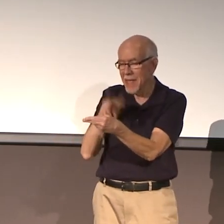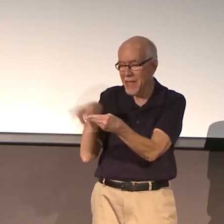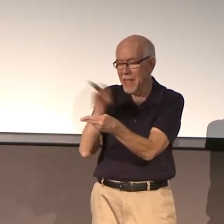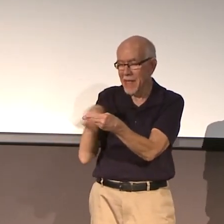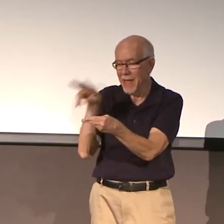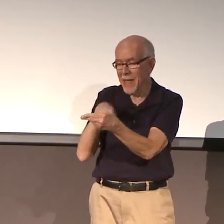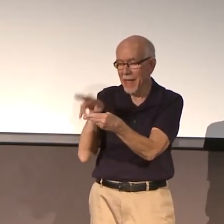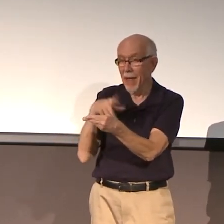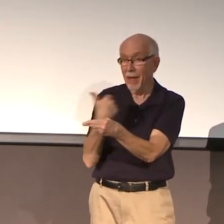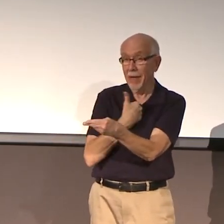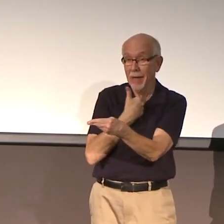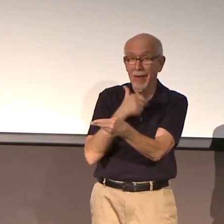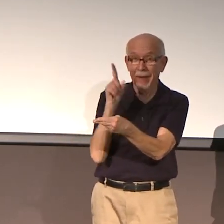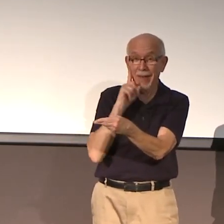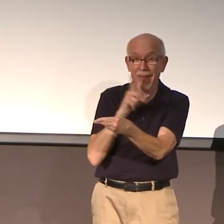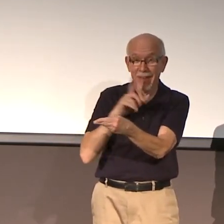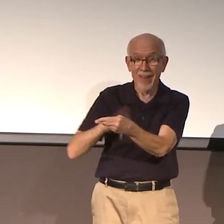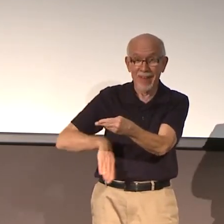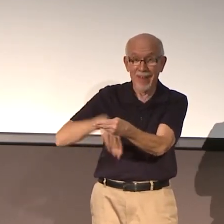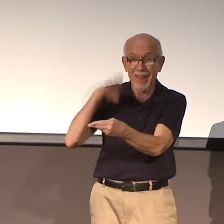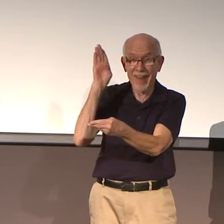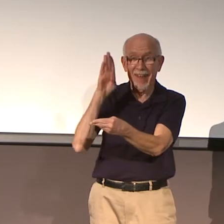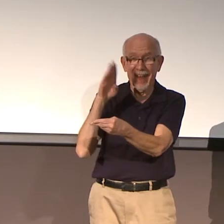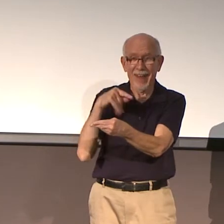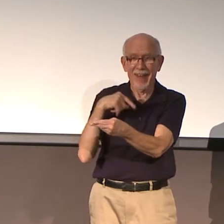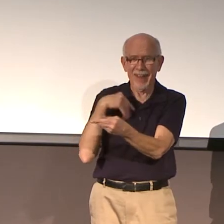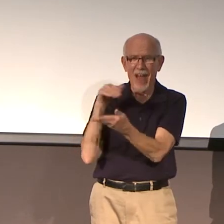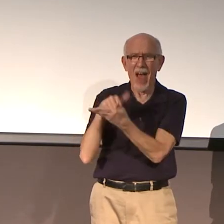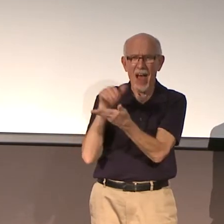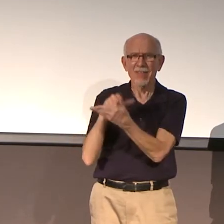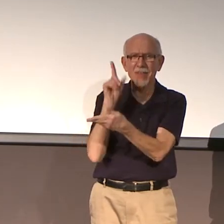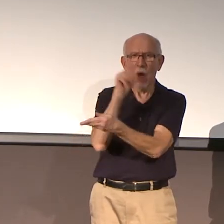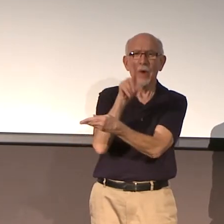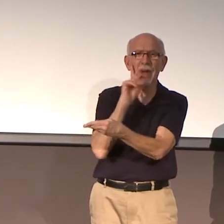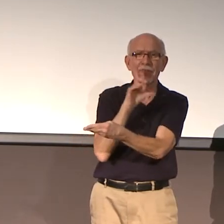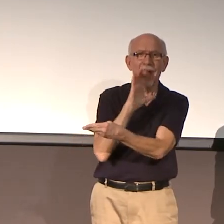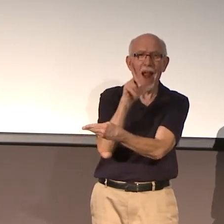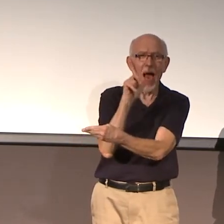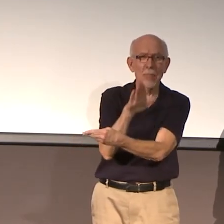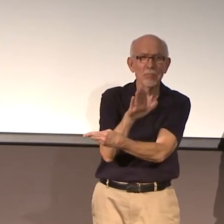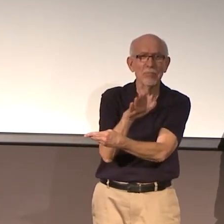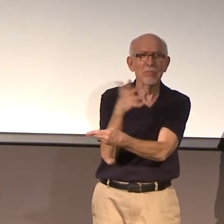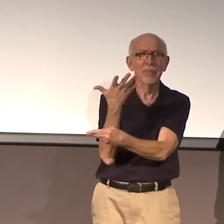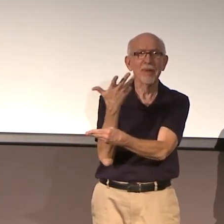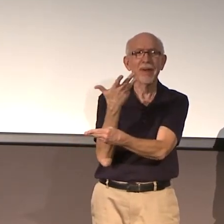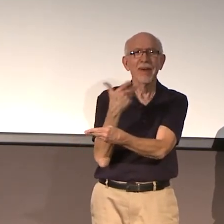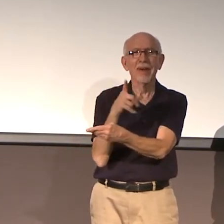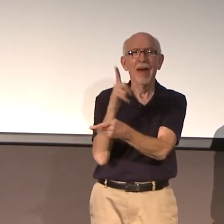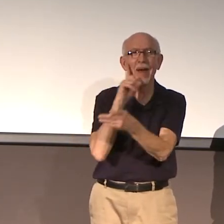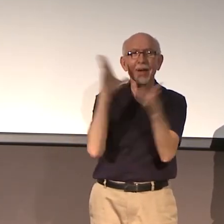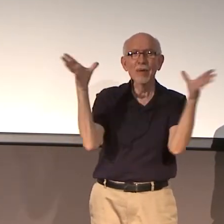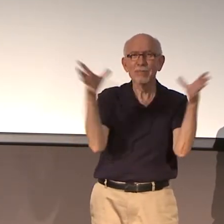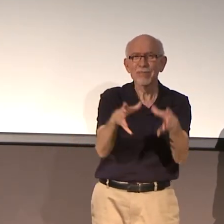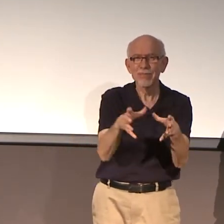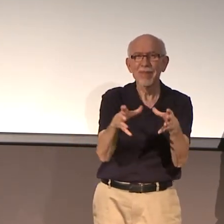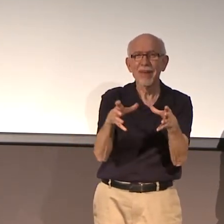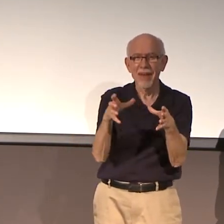And I read it through, and I grew up as a deaf person. I grew up going to deaf